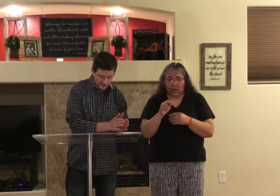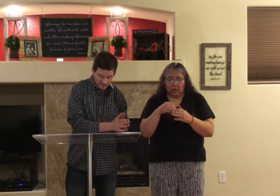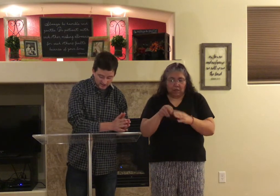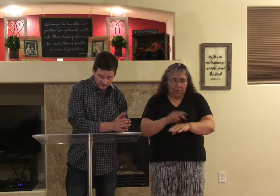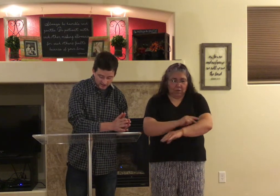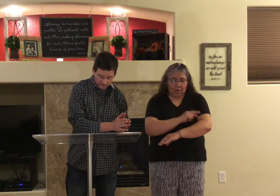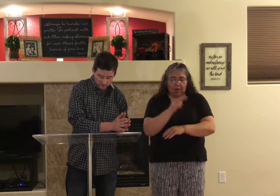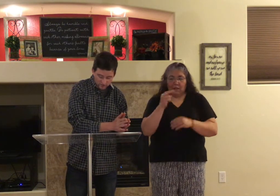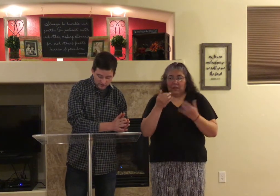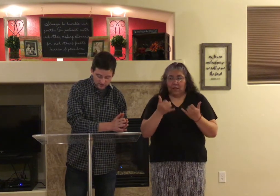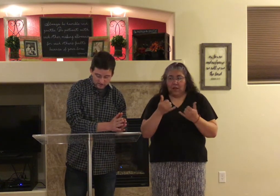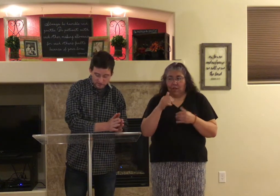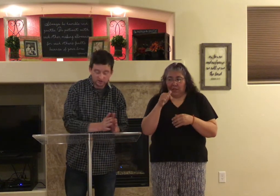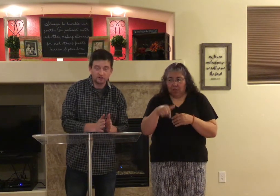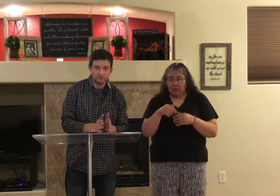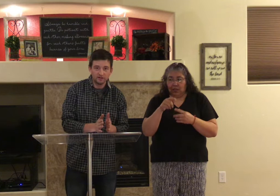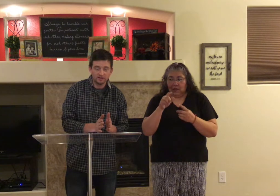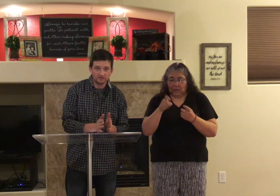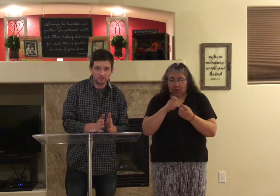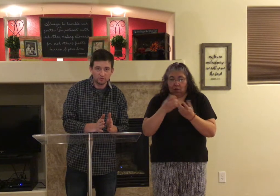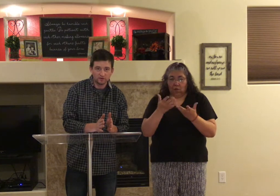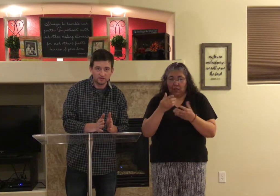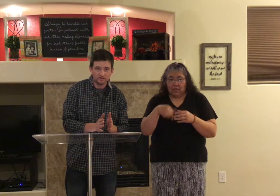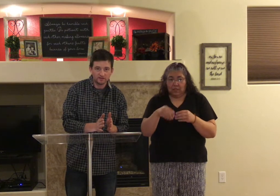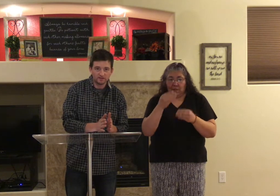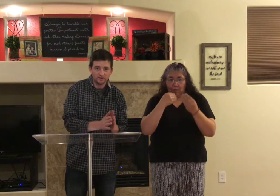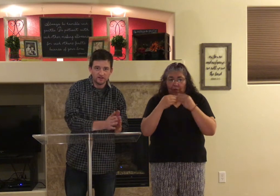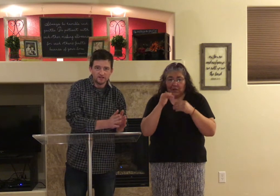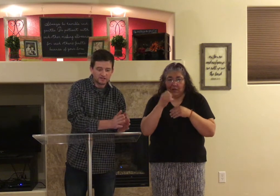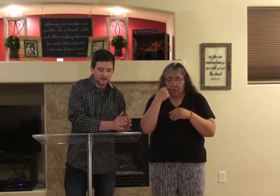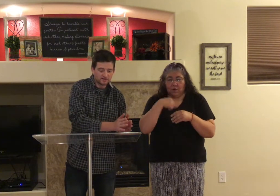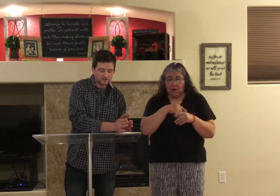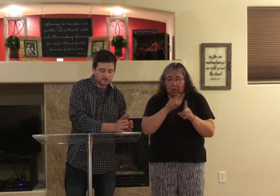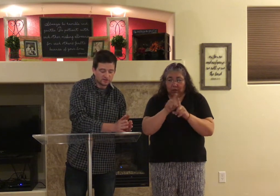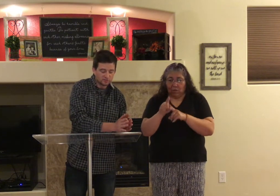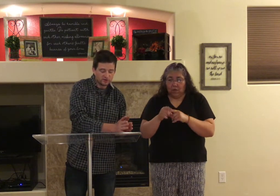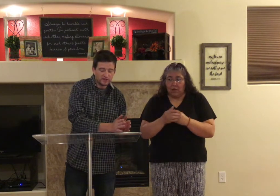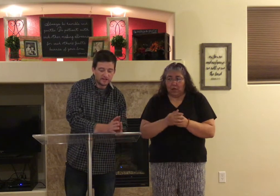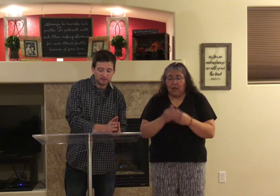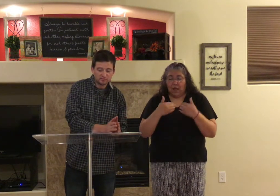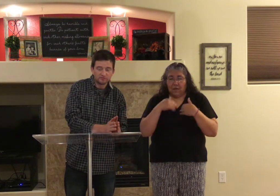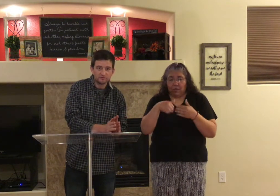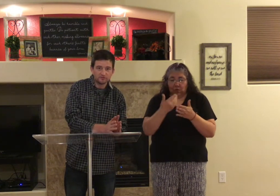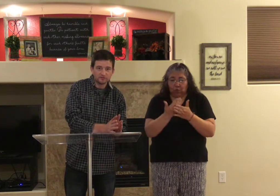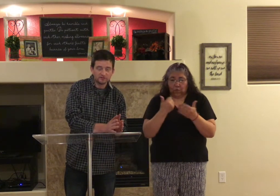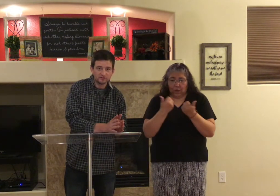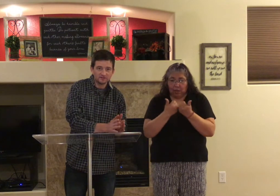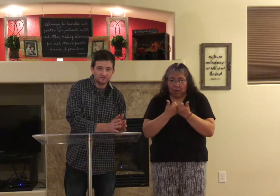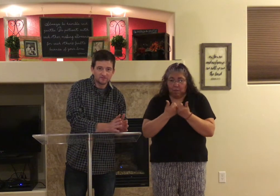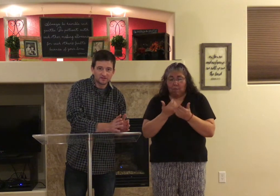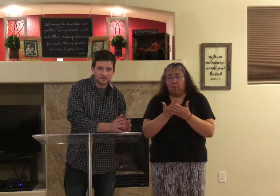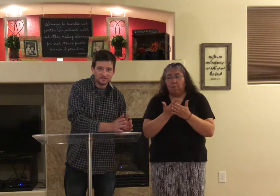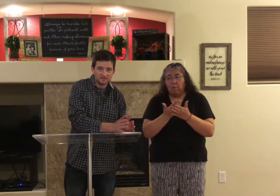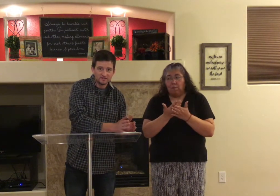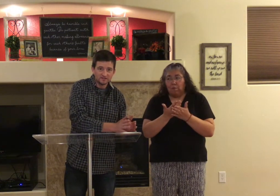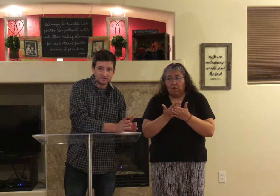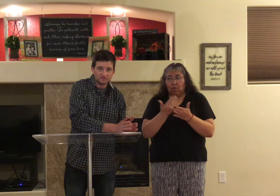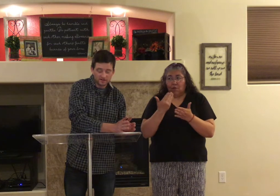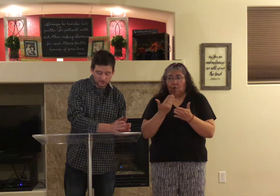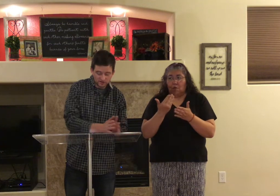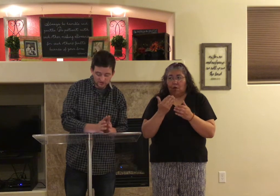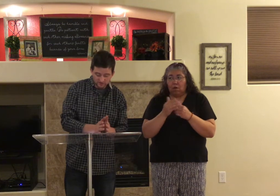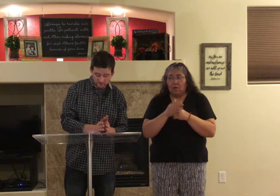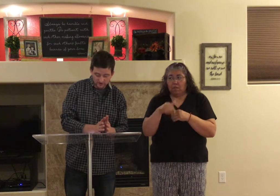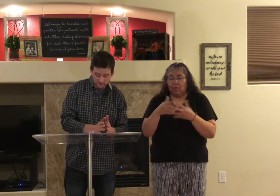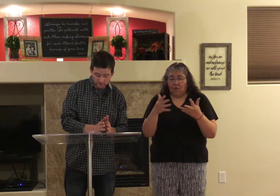That's exactly what this meal should be to us as well. To have this pre-game before this